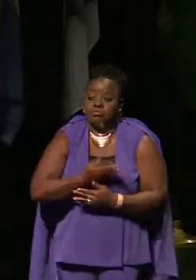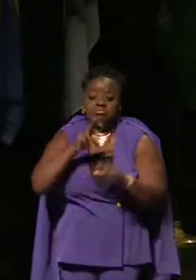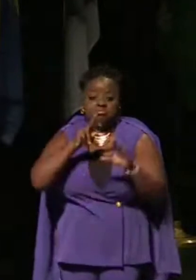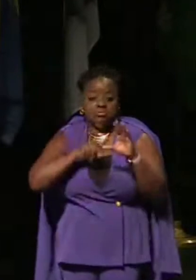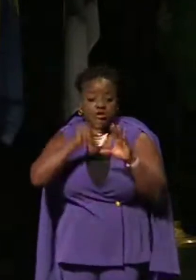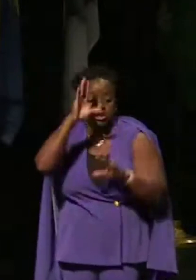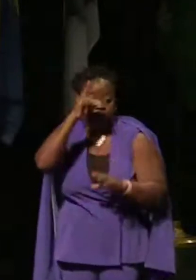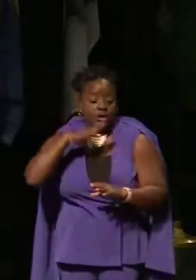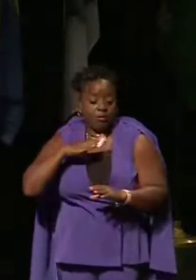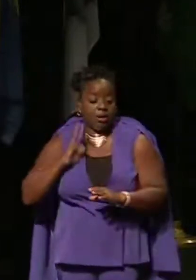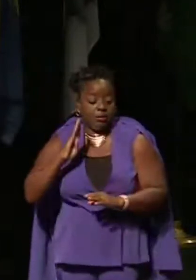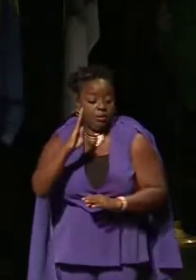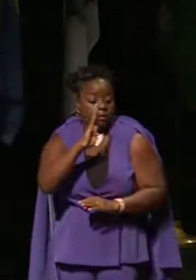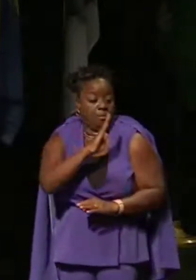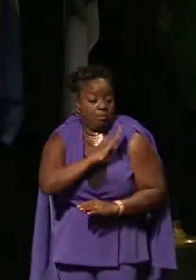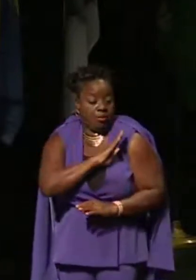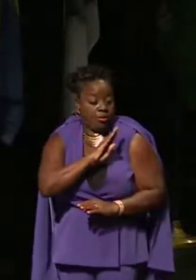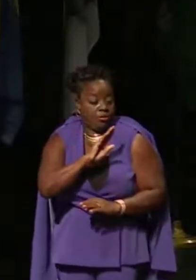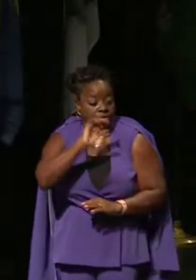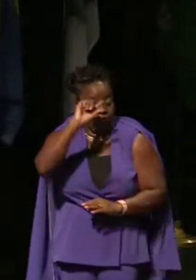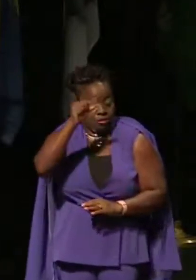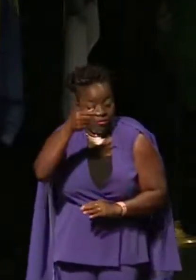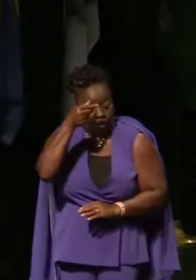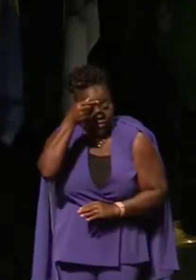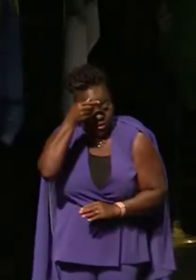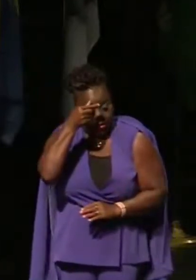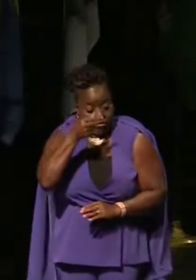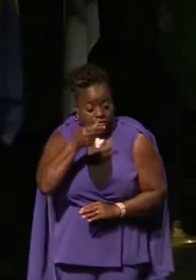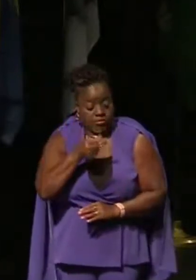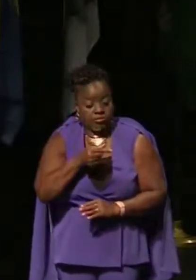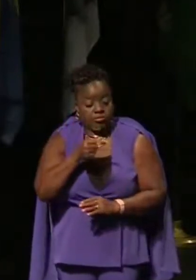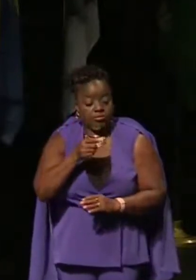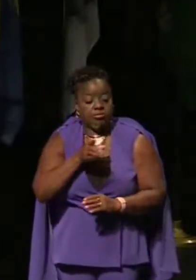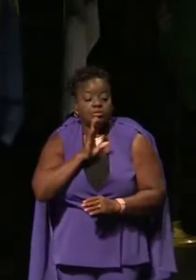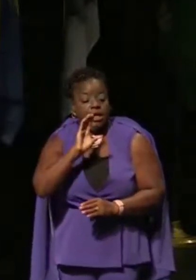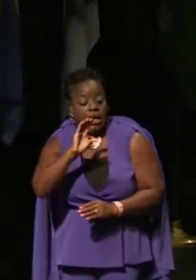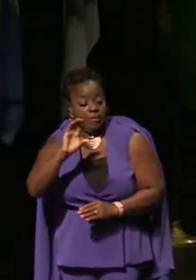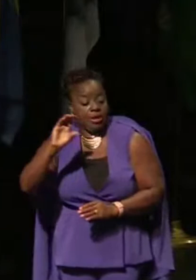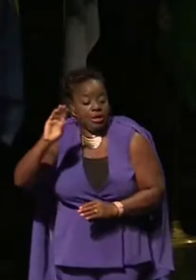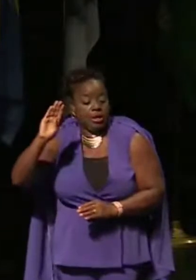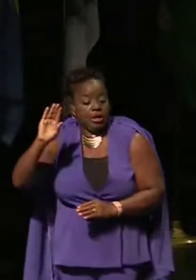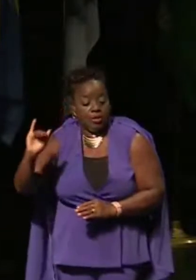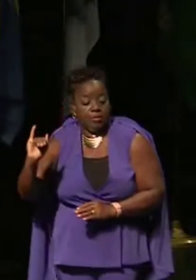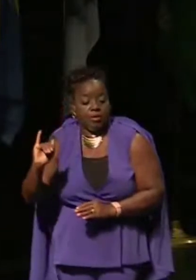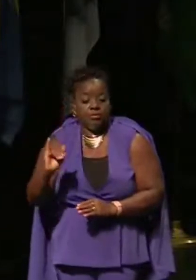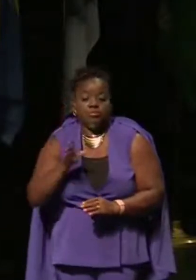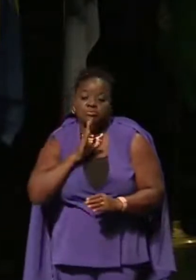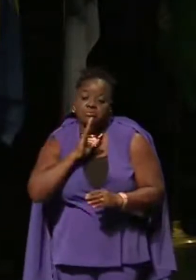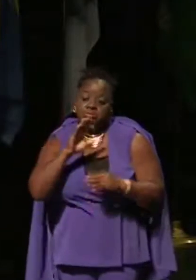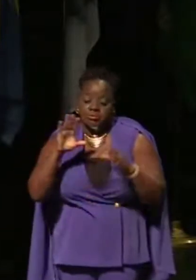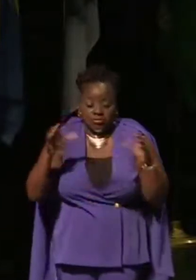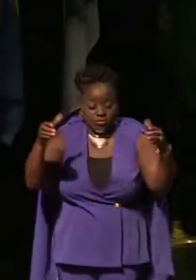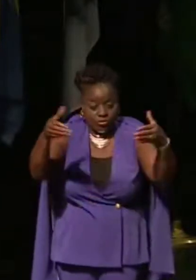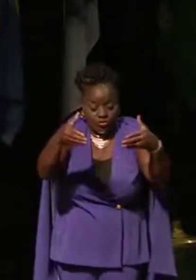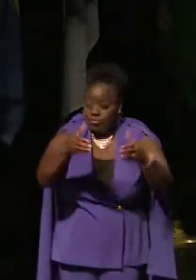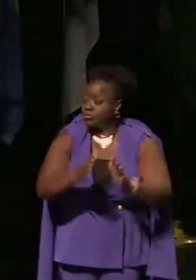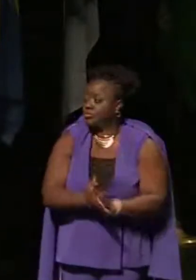Chairman, Board of Governors of the UTT, Professor Clement Imbert, to address the